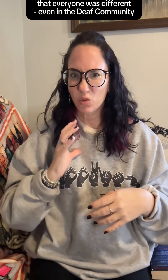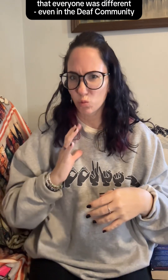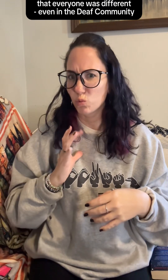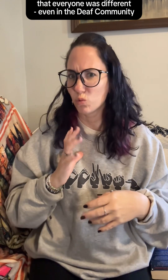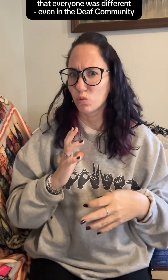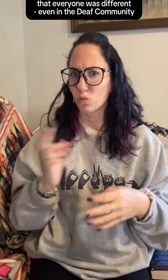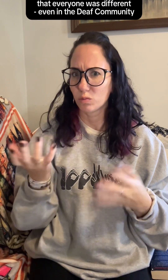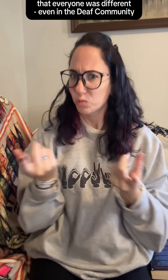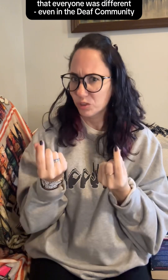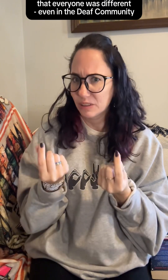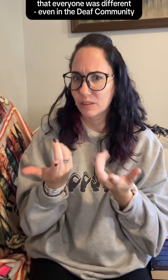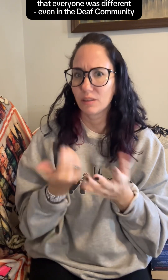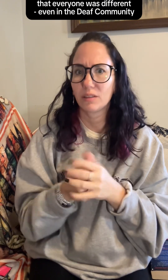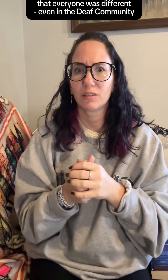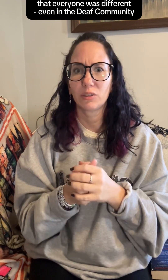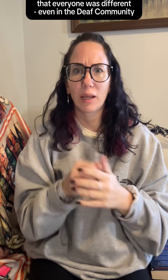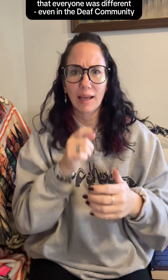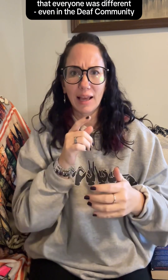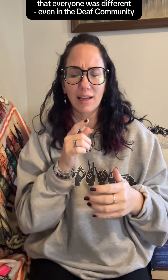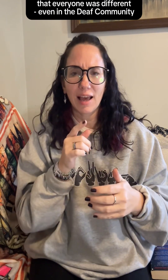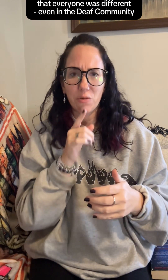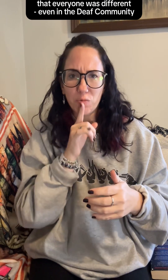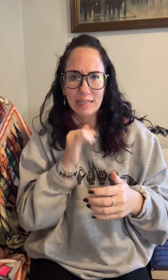that everyone was different, even in the deaf community.